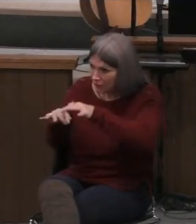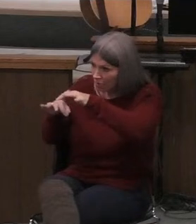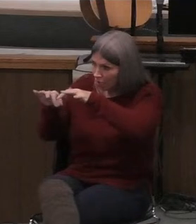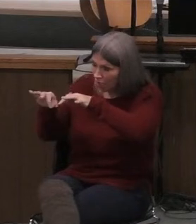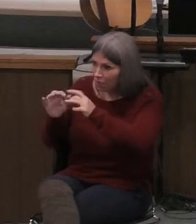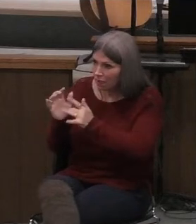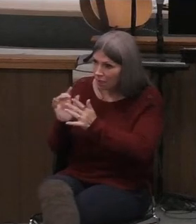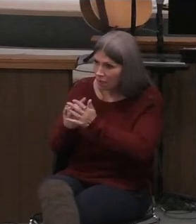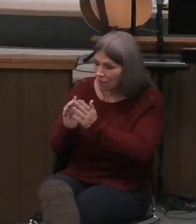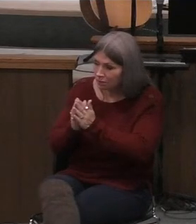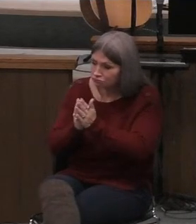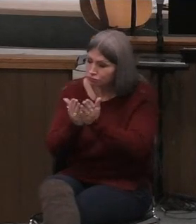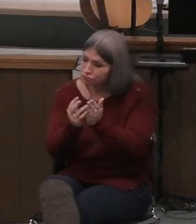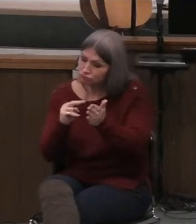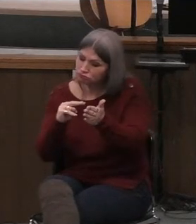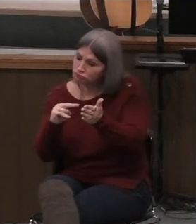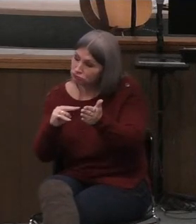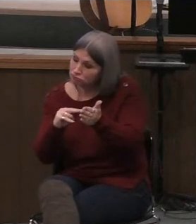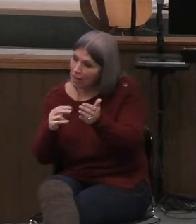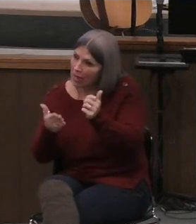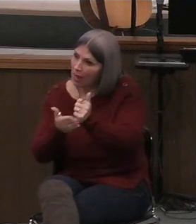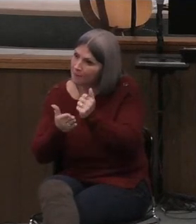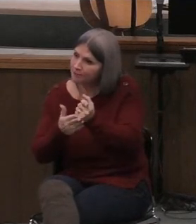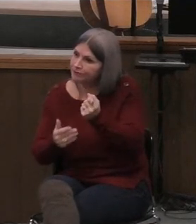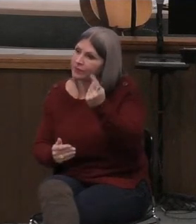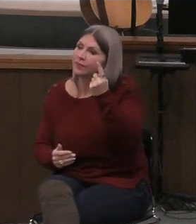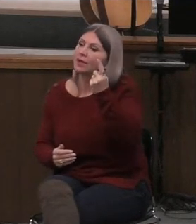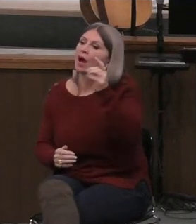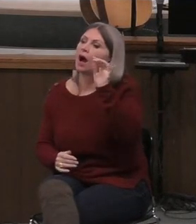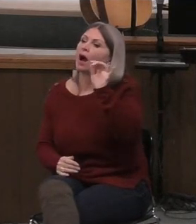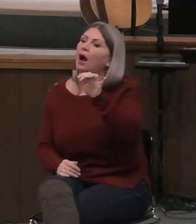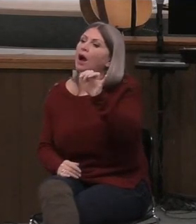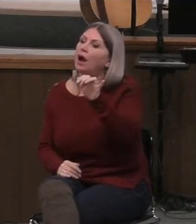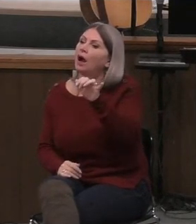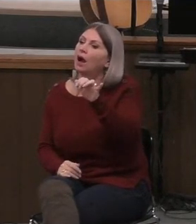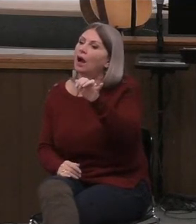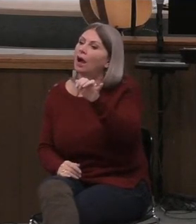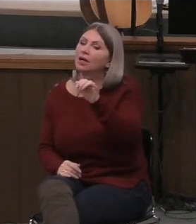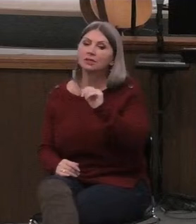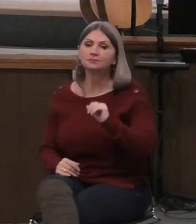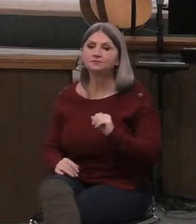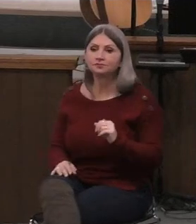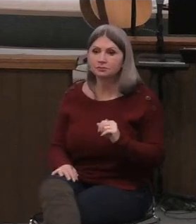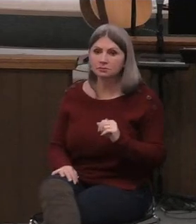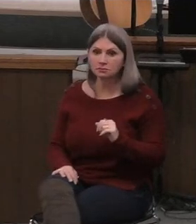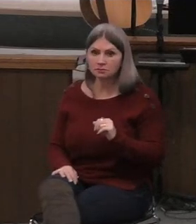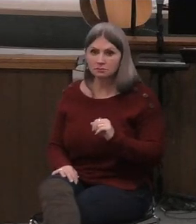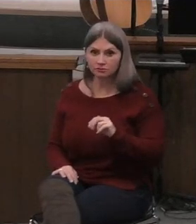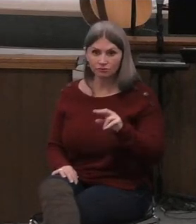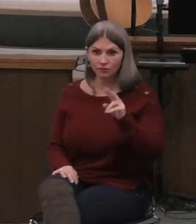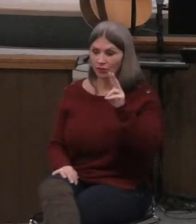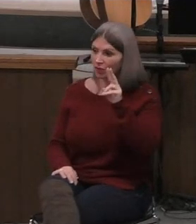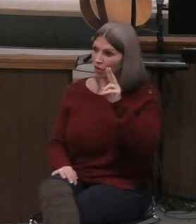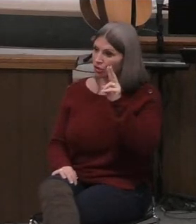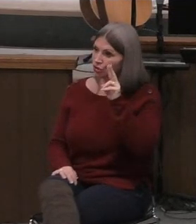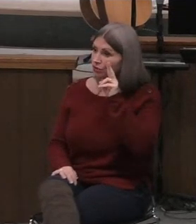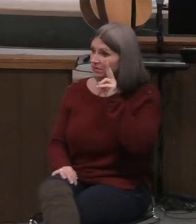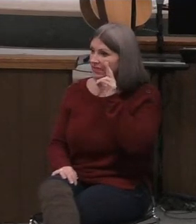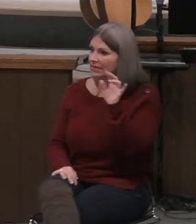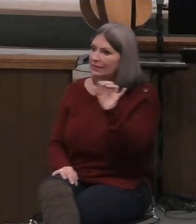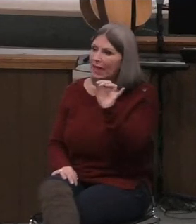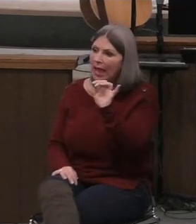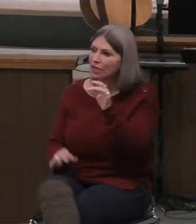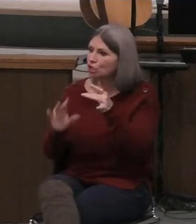correcting where someone has gone wrong. Use the illustration of a ship or a